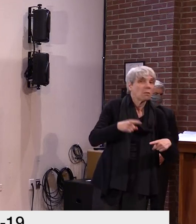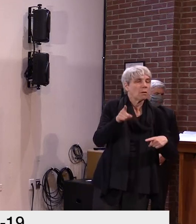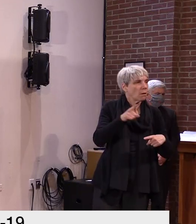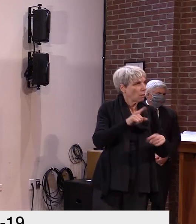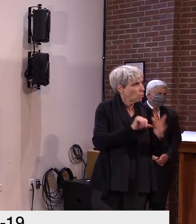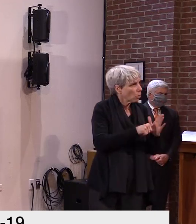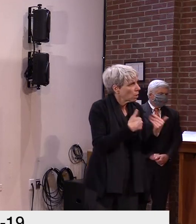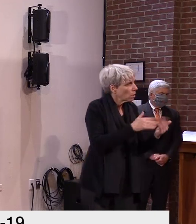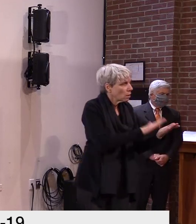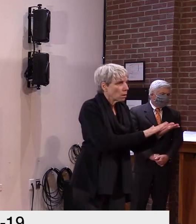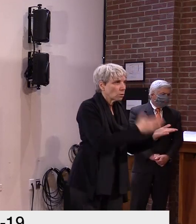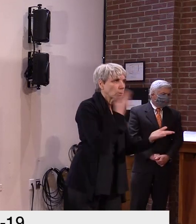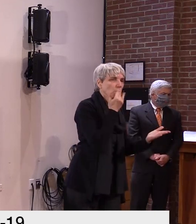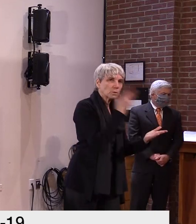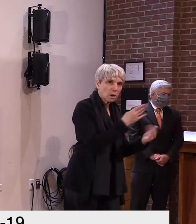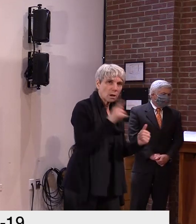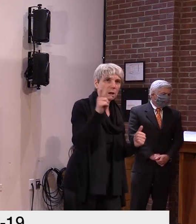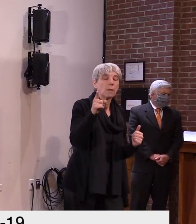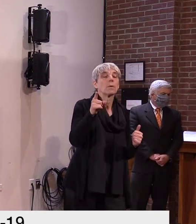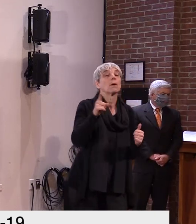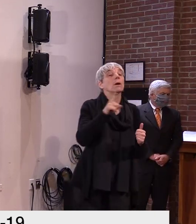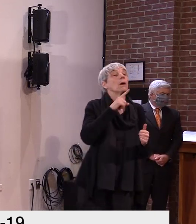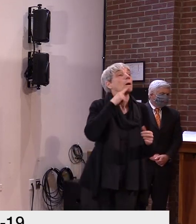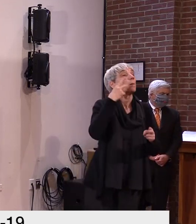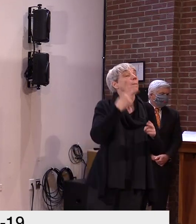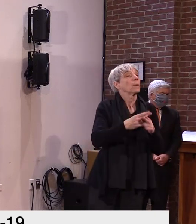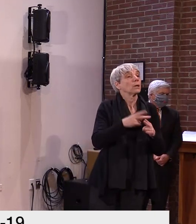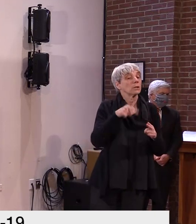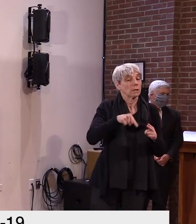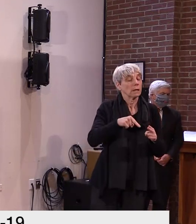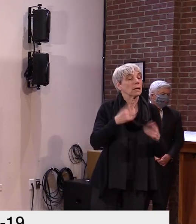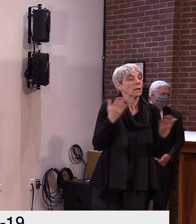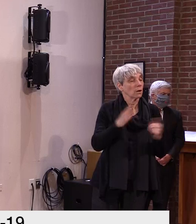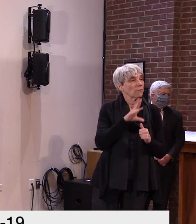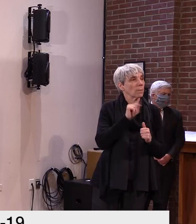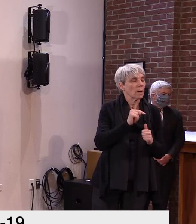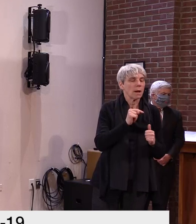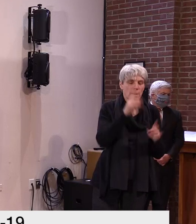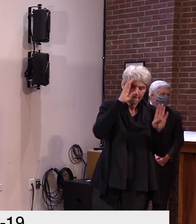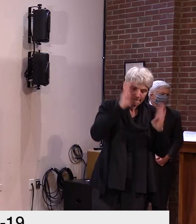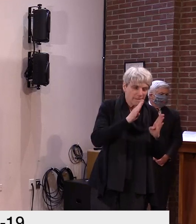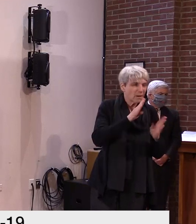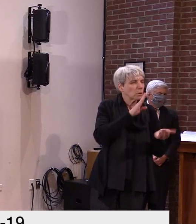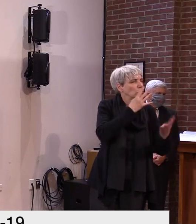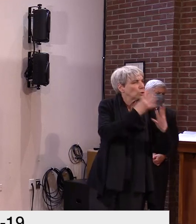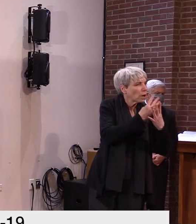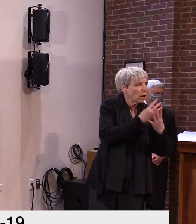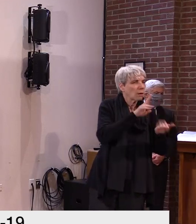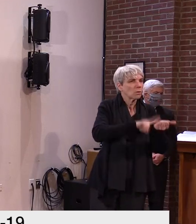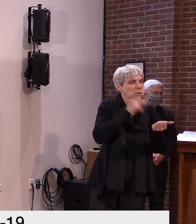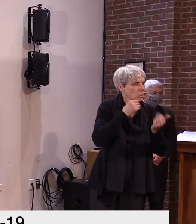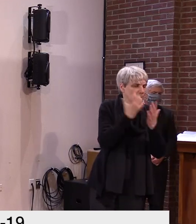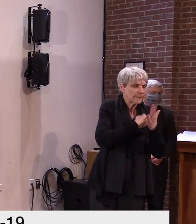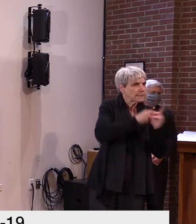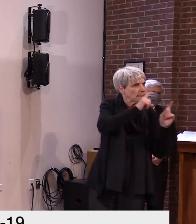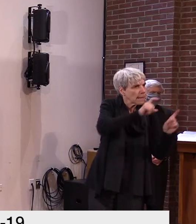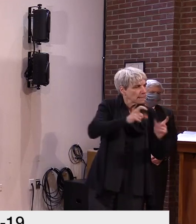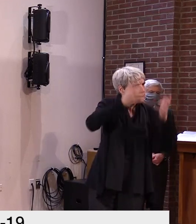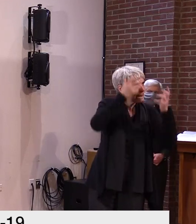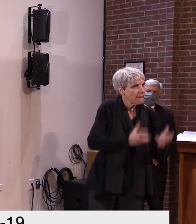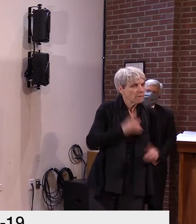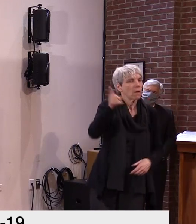our surveillance testing of vulnerable populations and even suggested we find one or two other groups to test